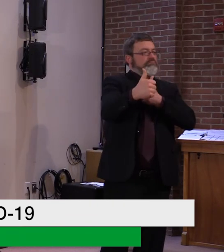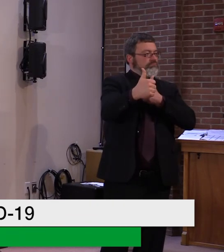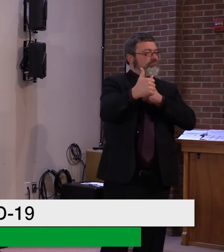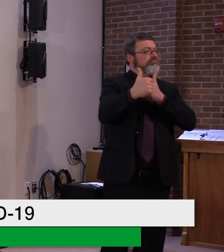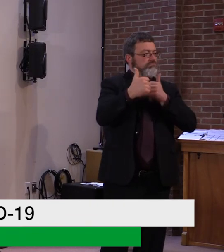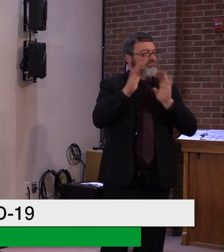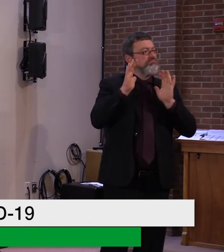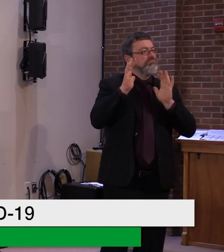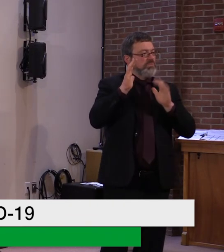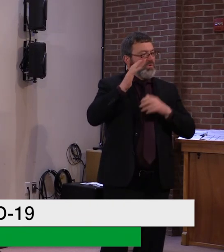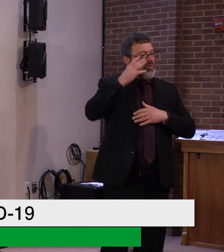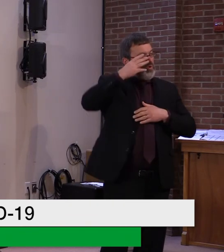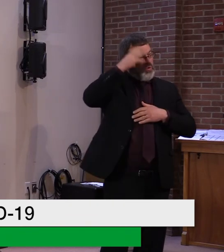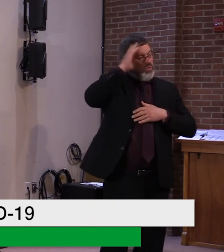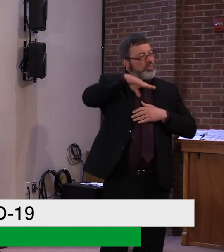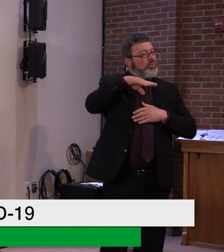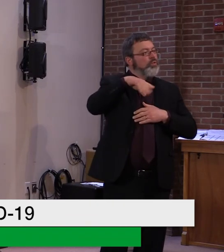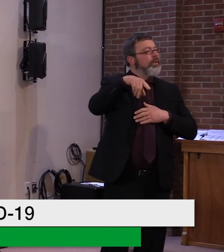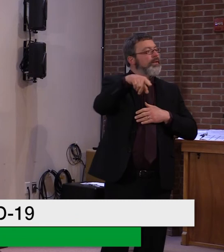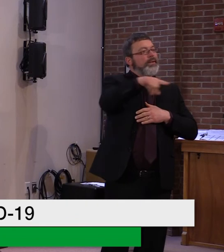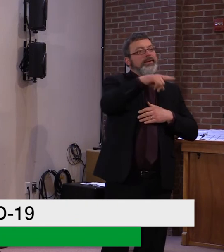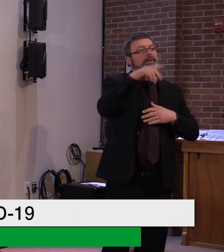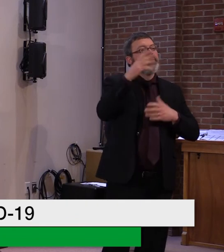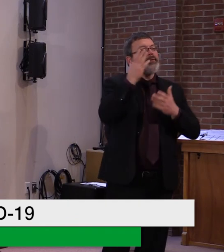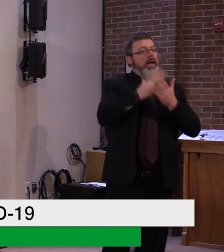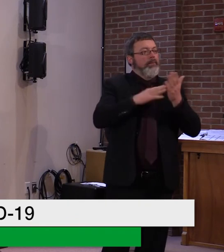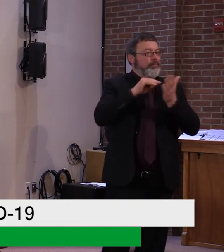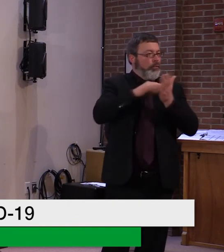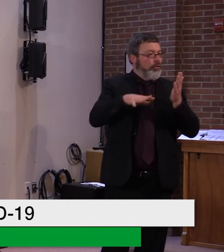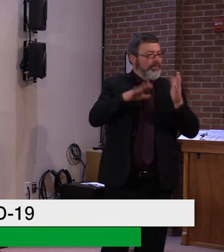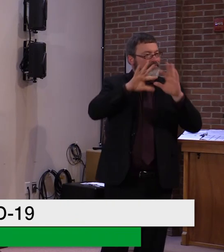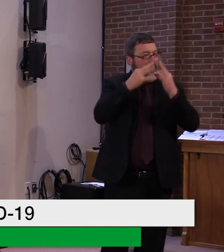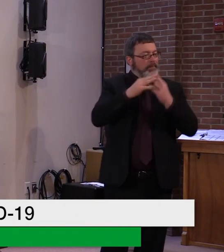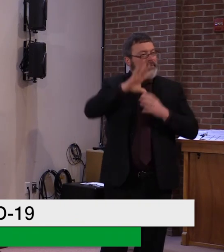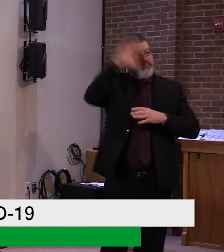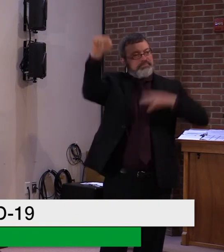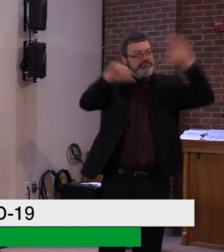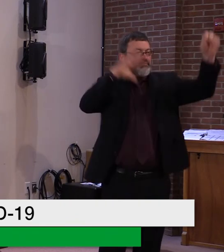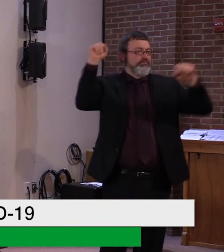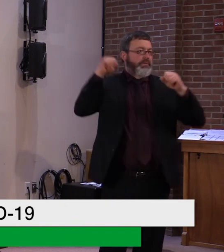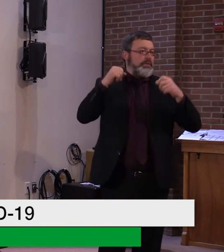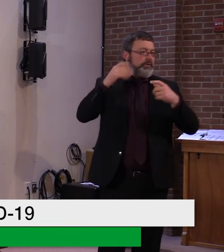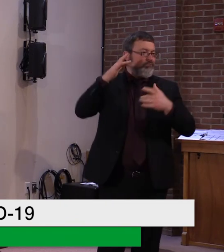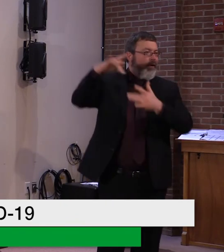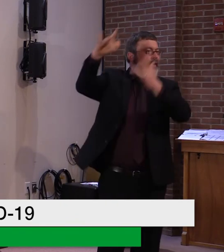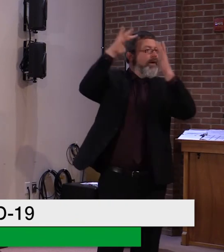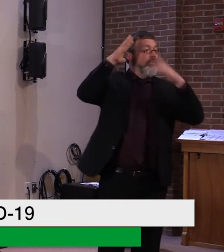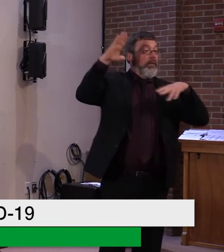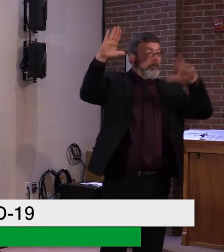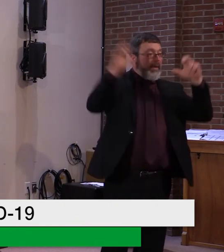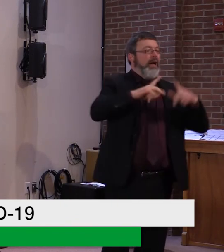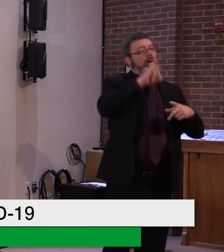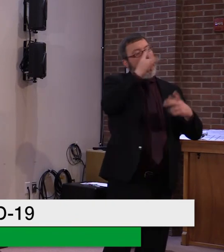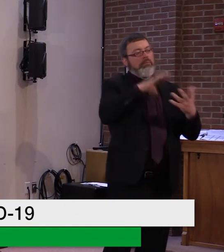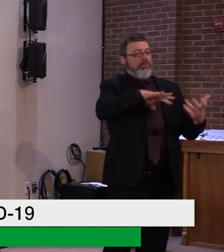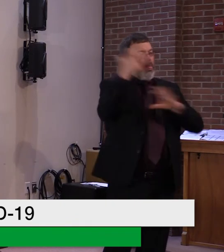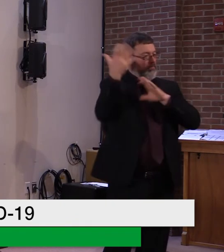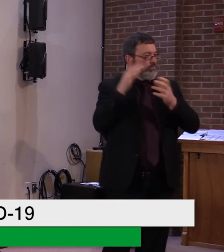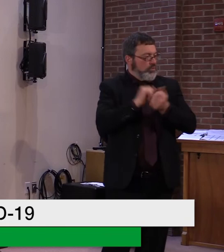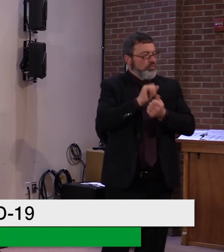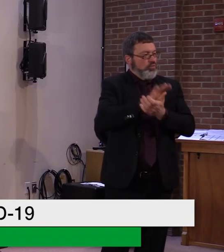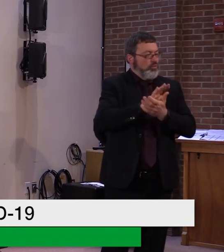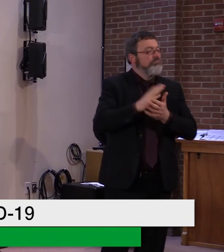incorporating that daily health check um but we've also heard from one district that says that they want to be able to stand him